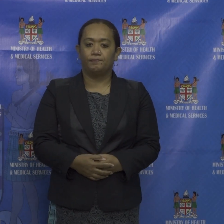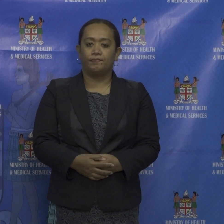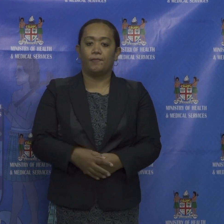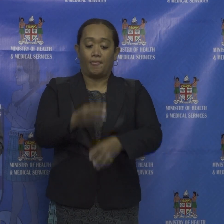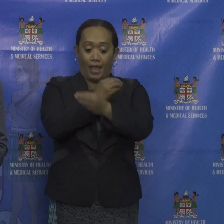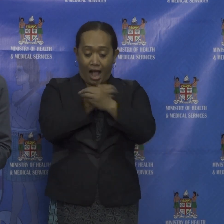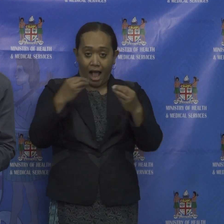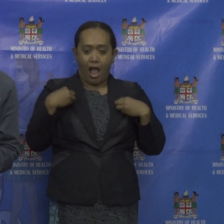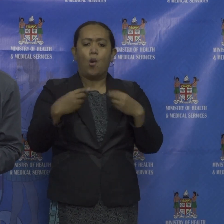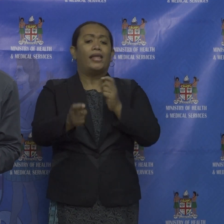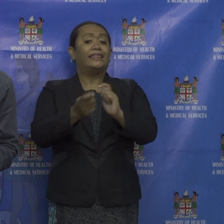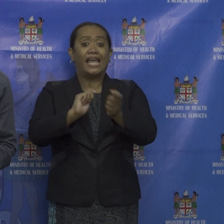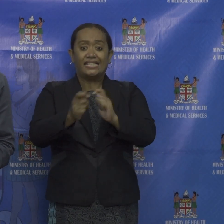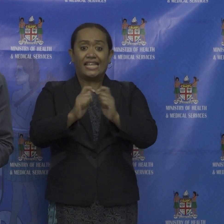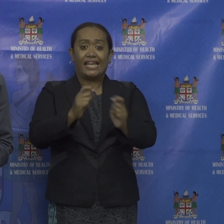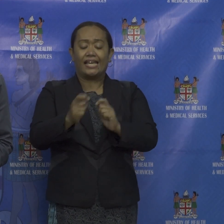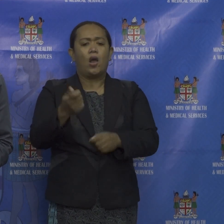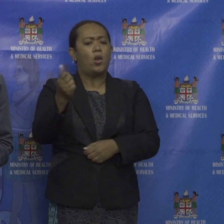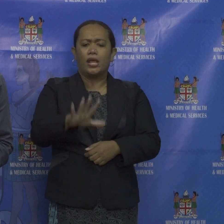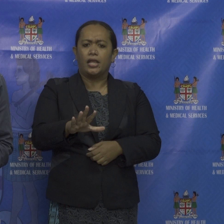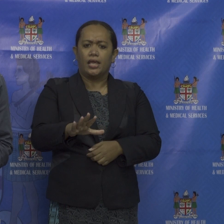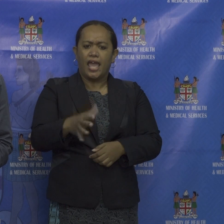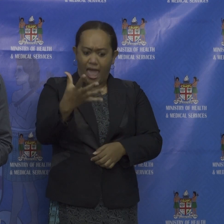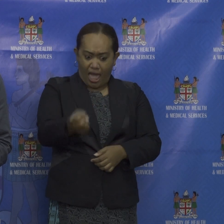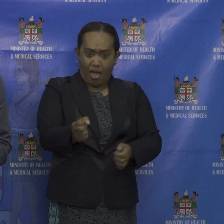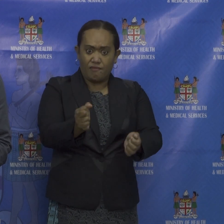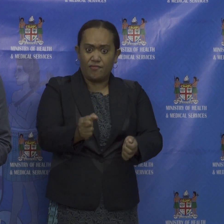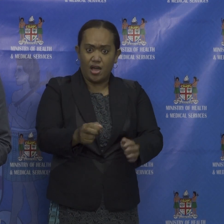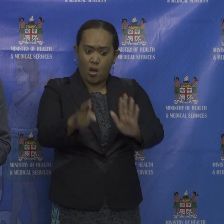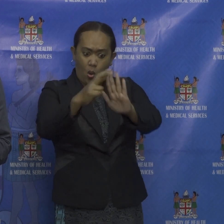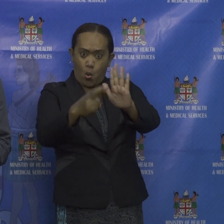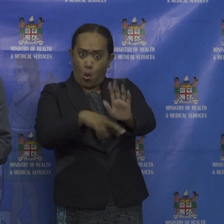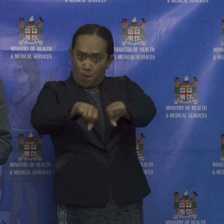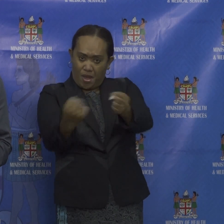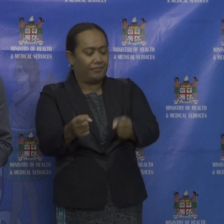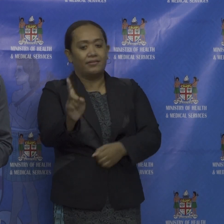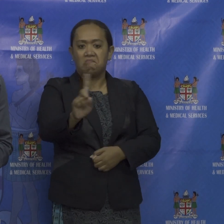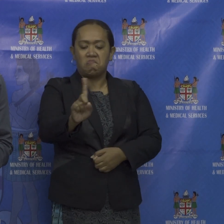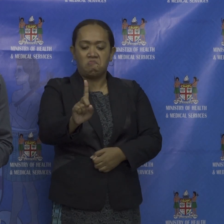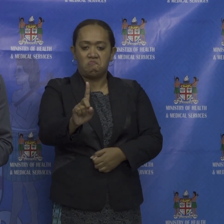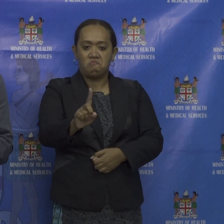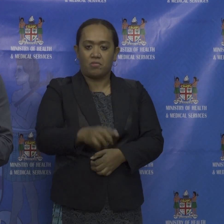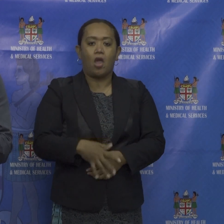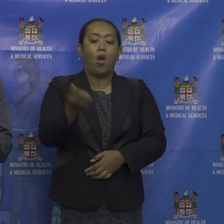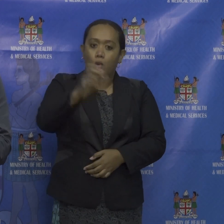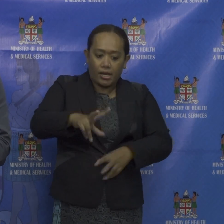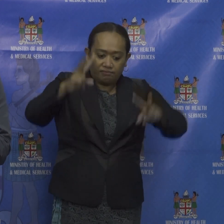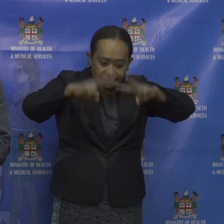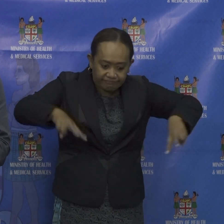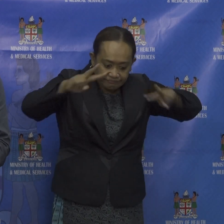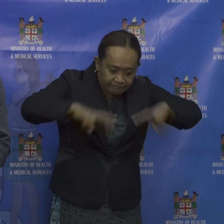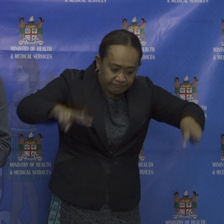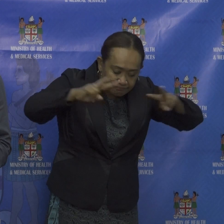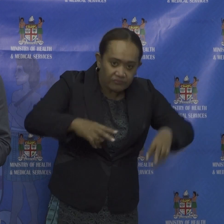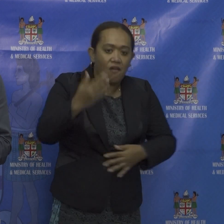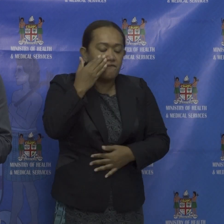Our testing has ruled out a breach in the Lotoko Hospital isolation ward after all the staff who are manning the